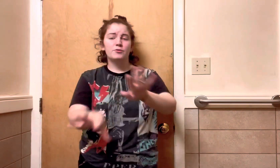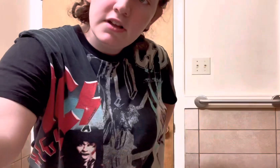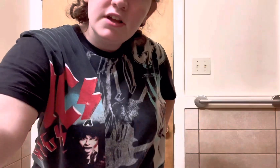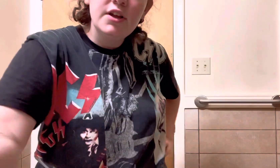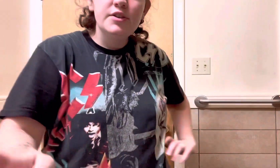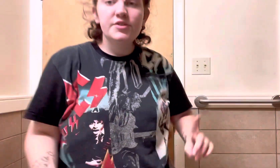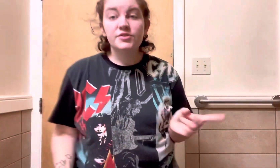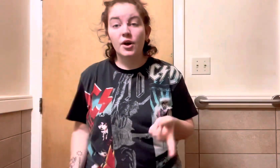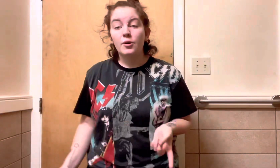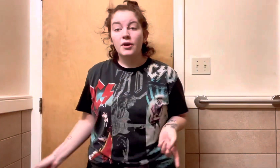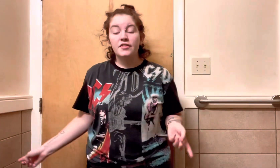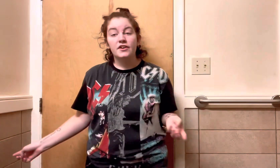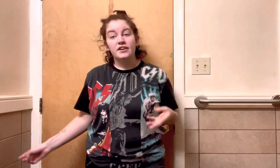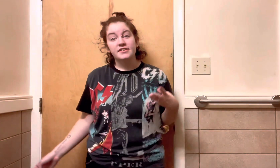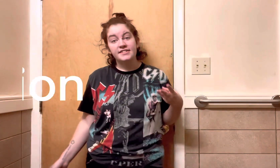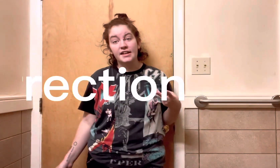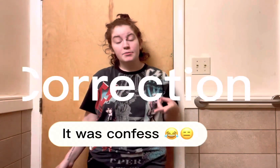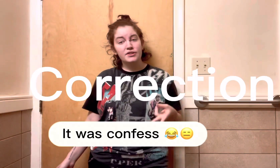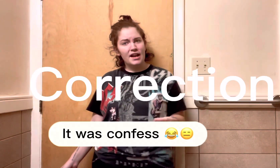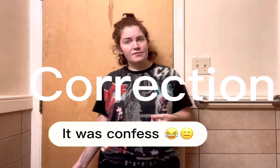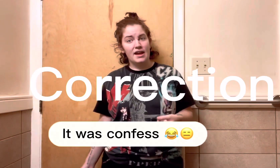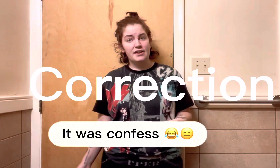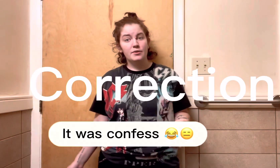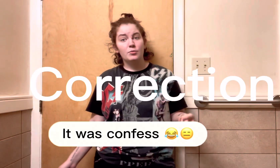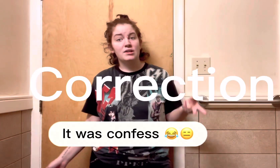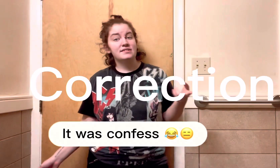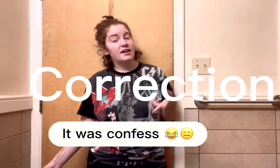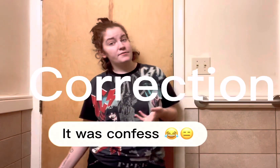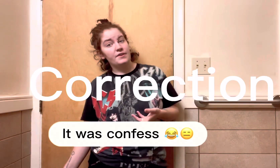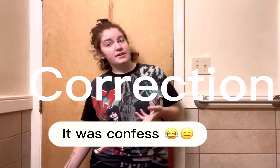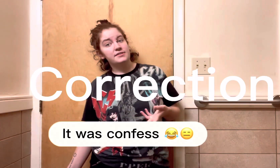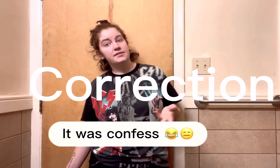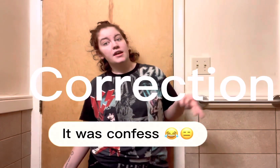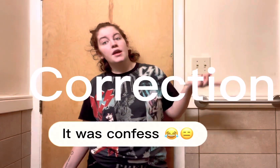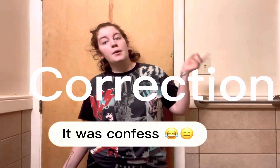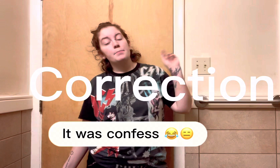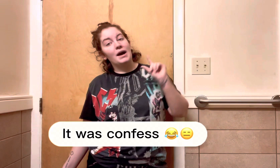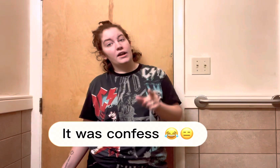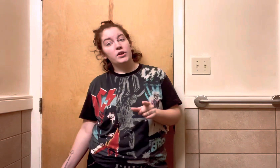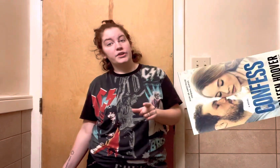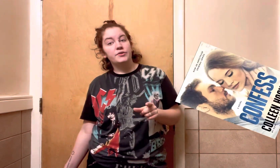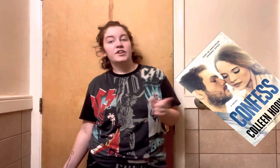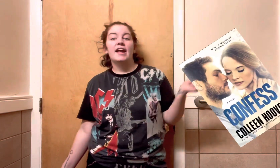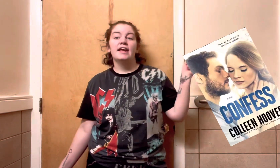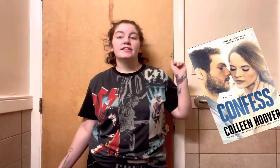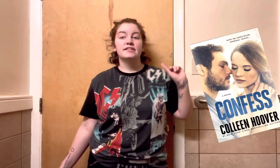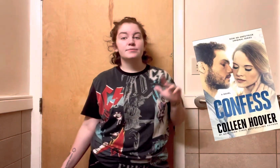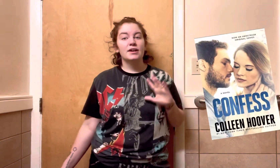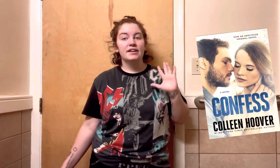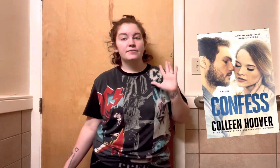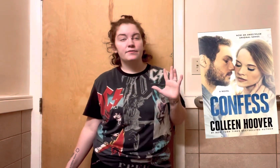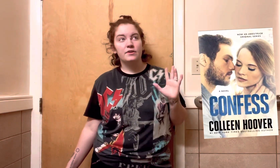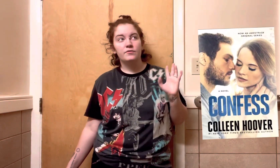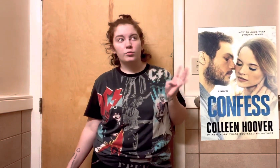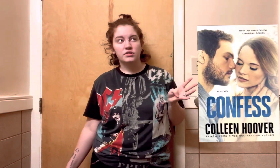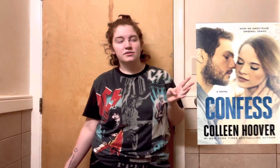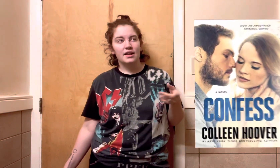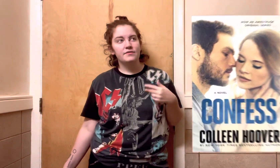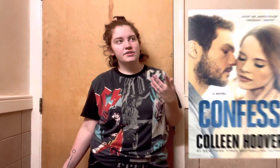it four. So the second book that I read was Confessed by Colleen Hubert and this book I gave it four... I think this